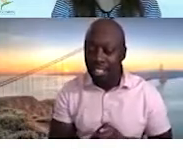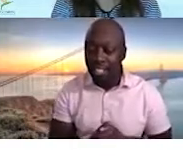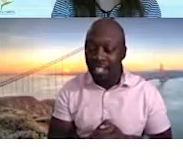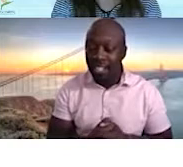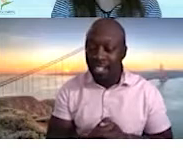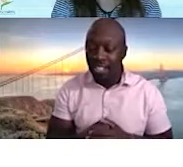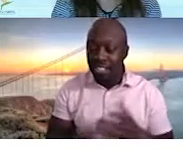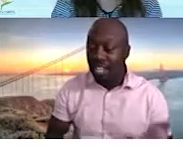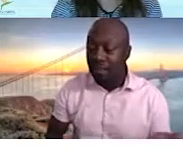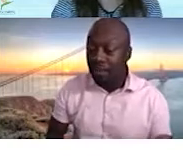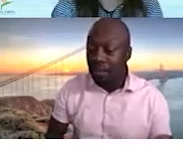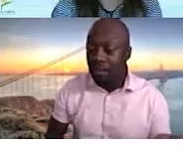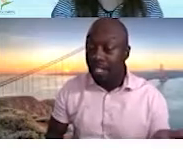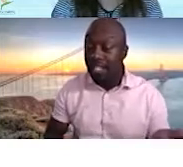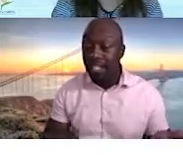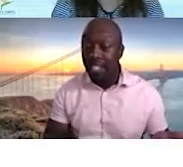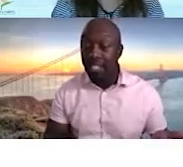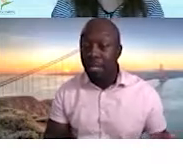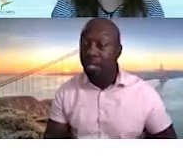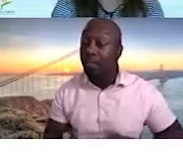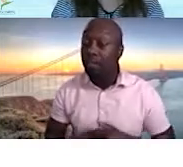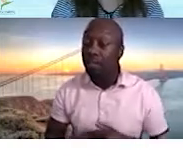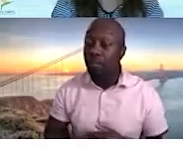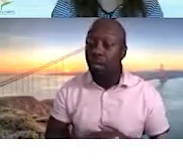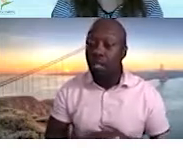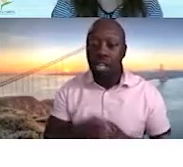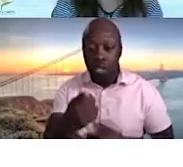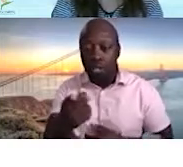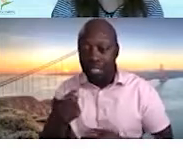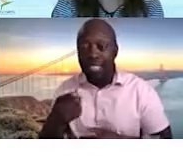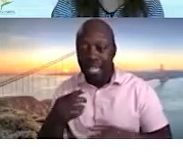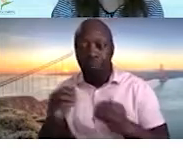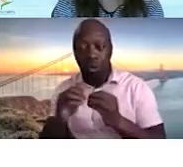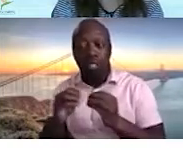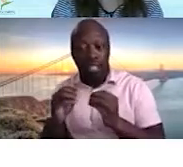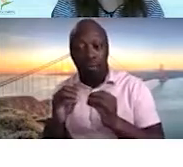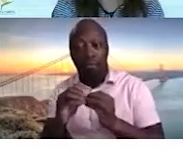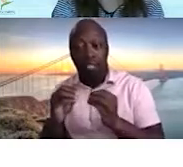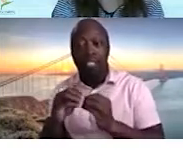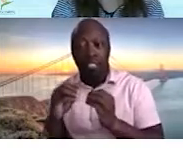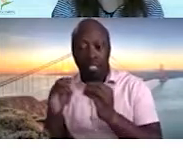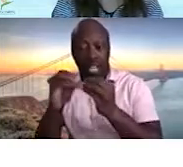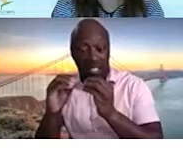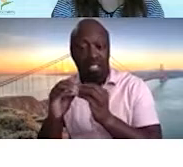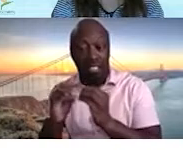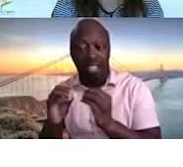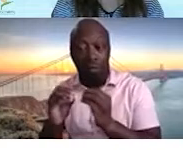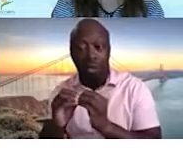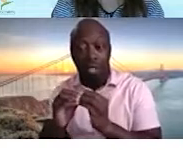situation? They just ate food and they kicked. Maybe they want some more. You can sign more to them. This is the